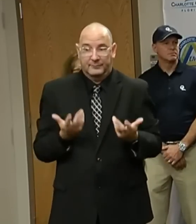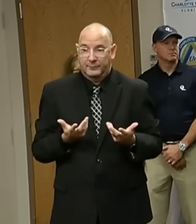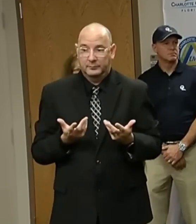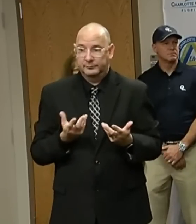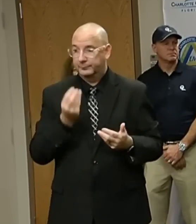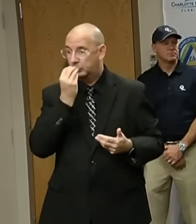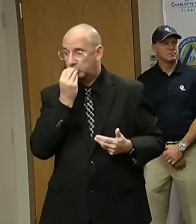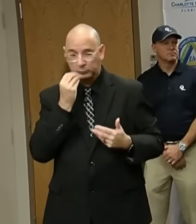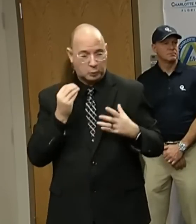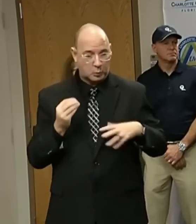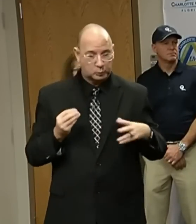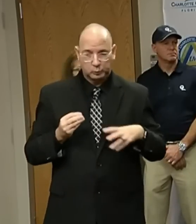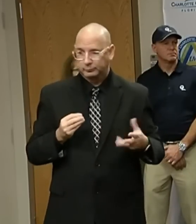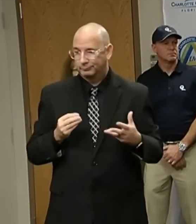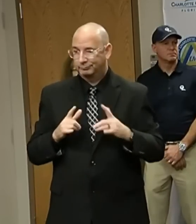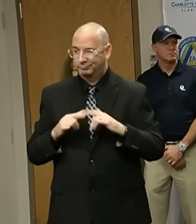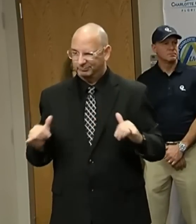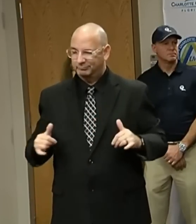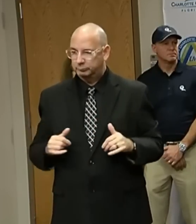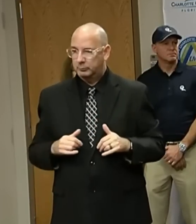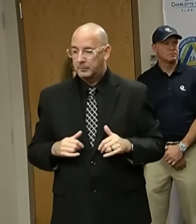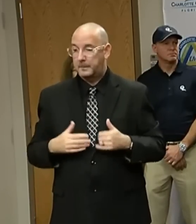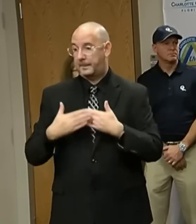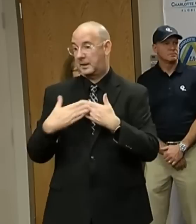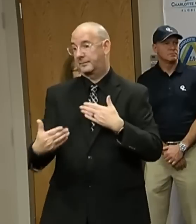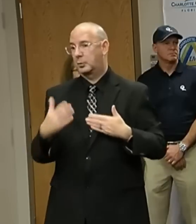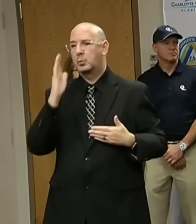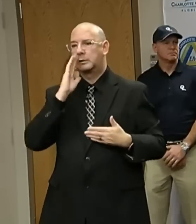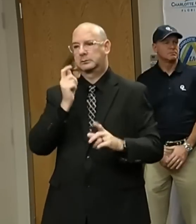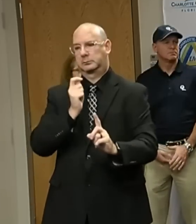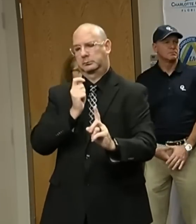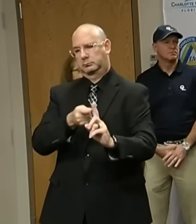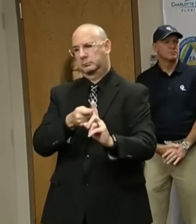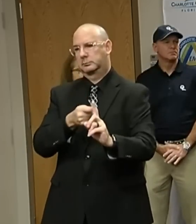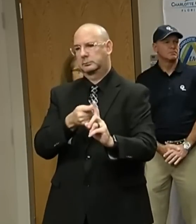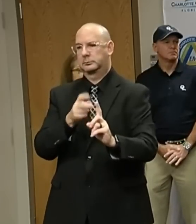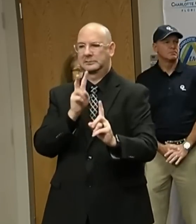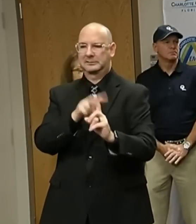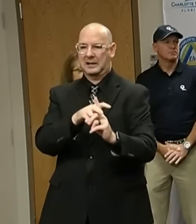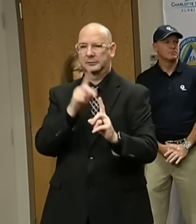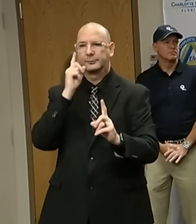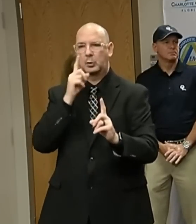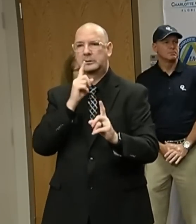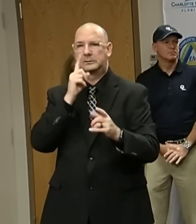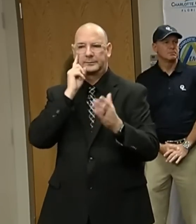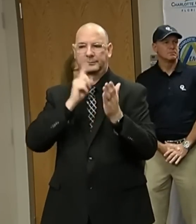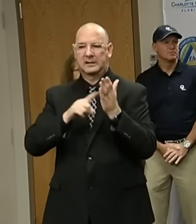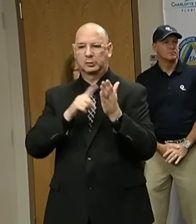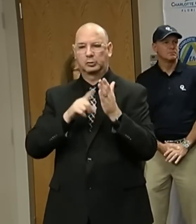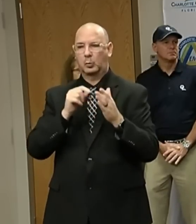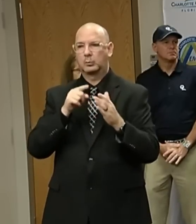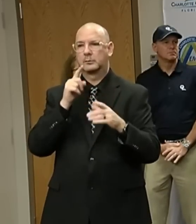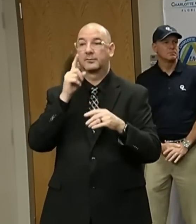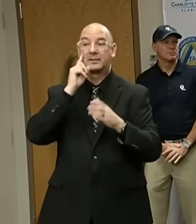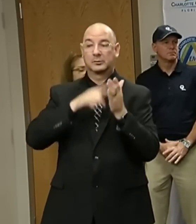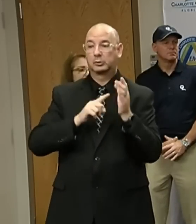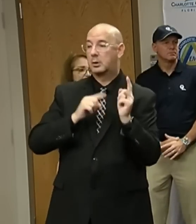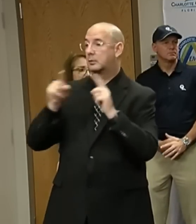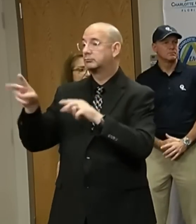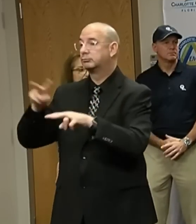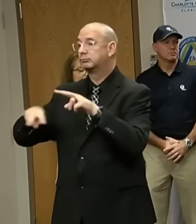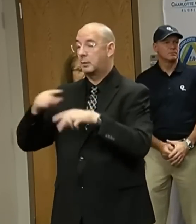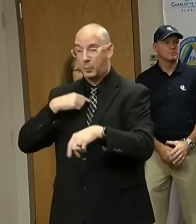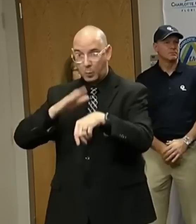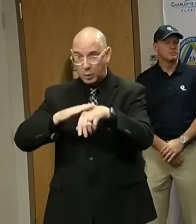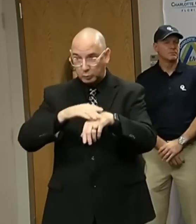will come and inspect the damage. Now, here's the most important thing I need you to take away from this conversation, is the predators that are going to come up, that are going to initially try